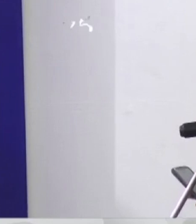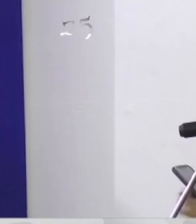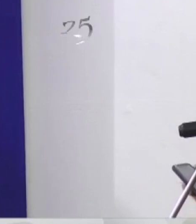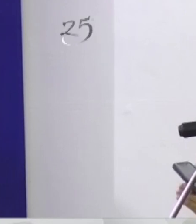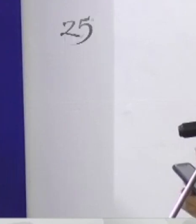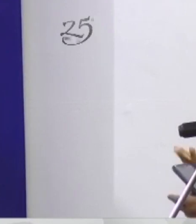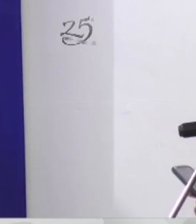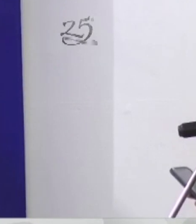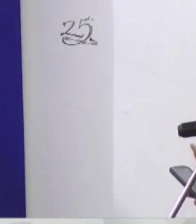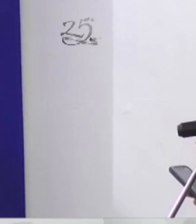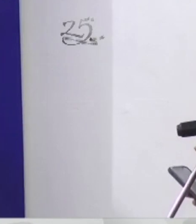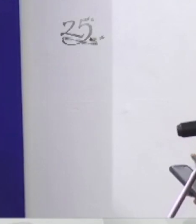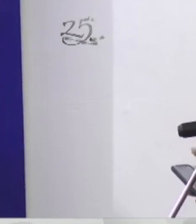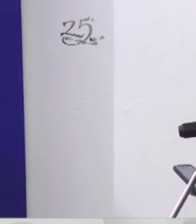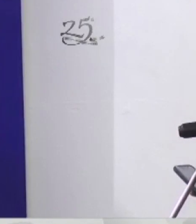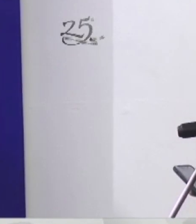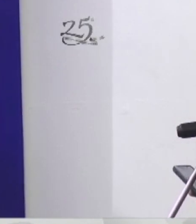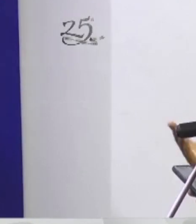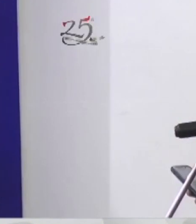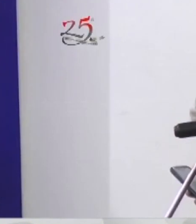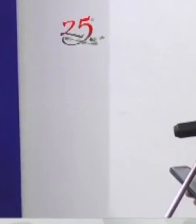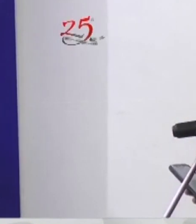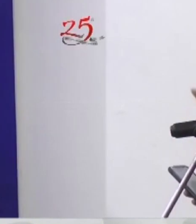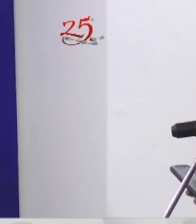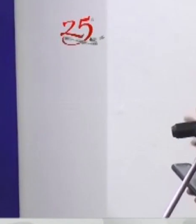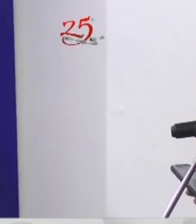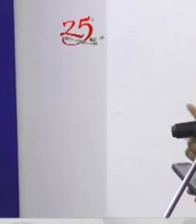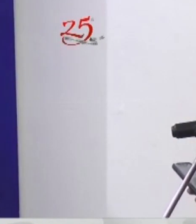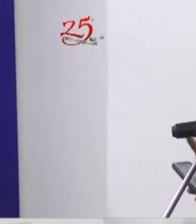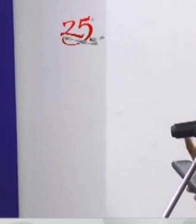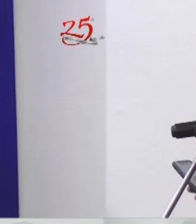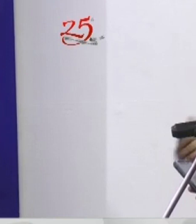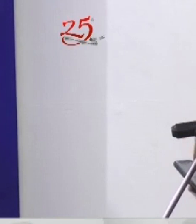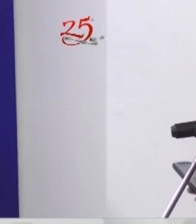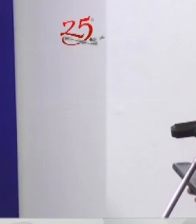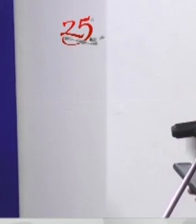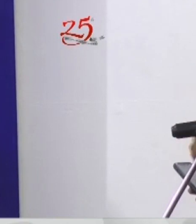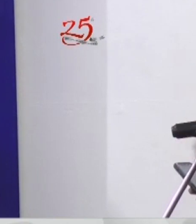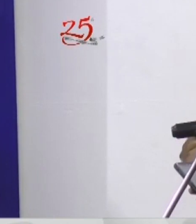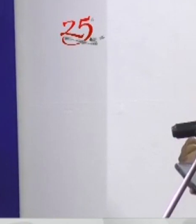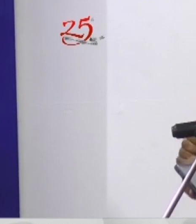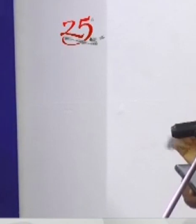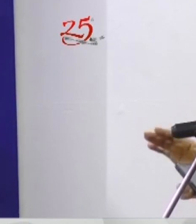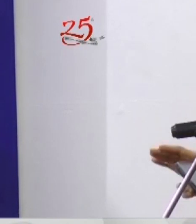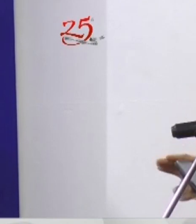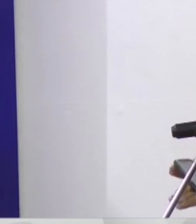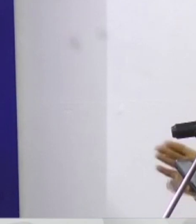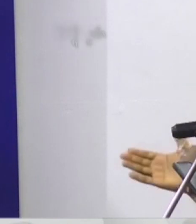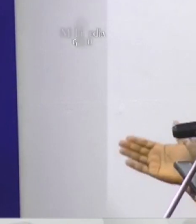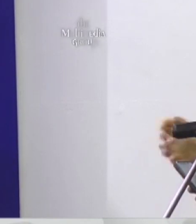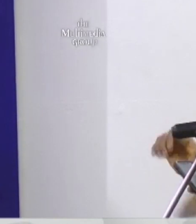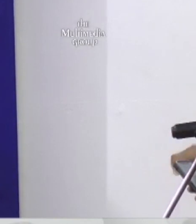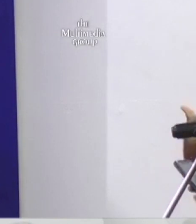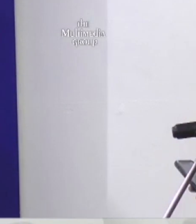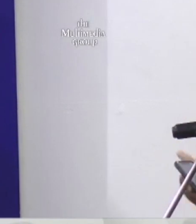cases? Okay. Is the Ghana Health Service worried about the low recovery rate in Ghana as compared to other ECOWAS countries? And the